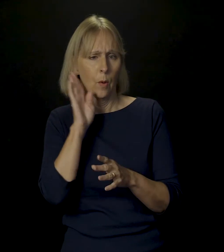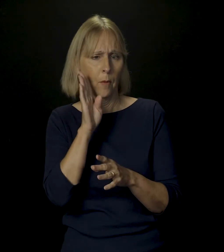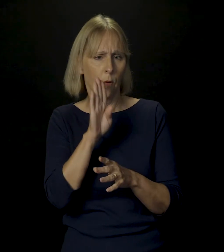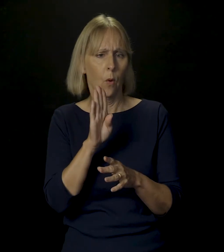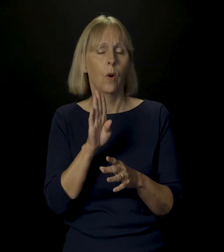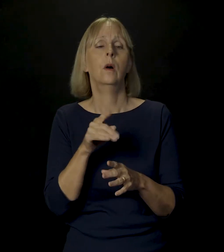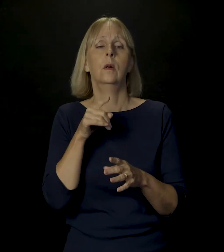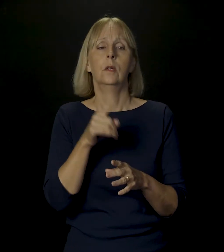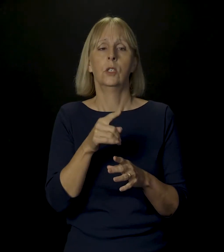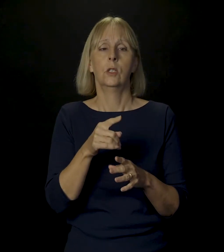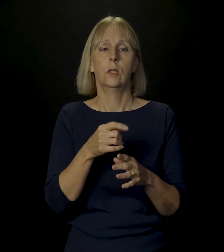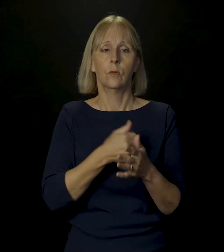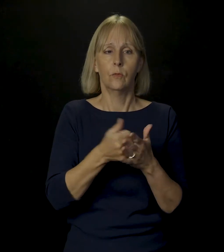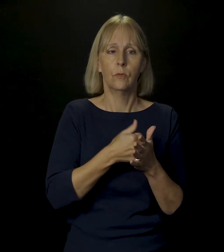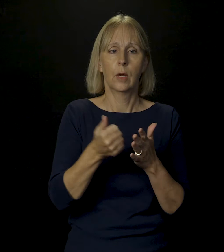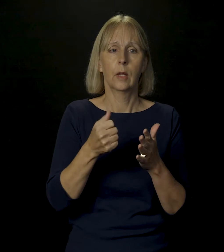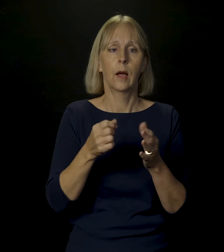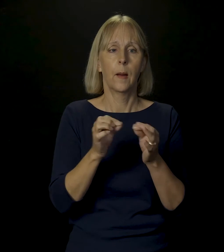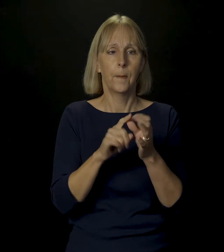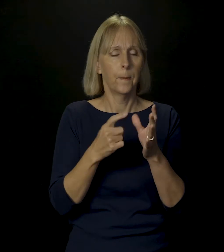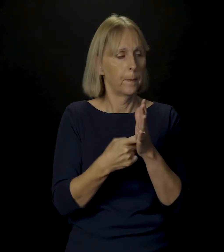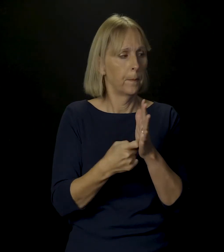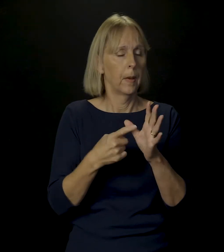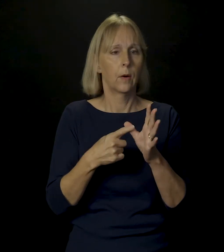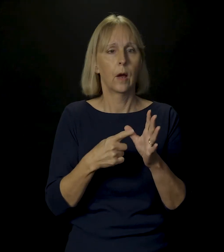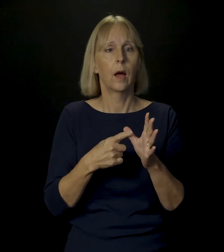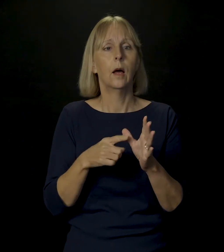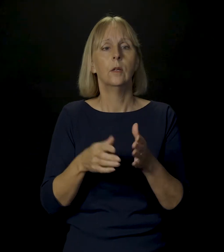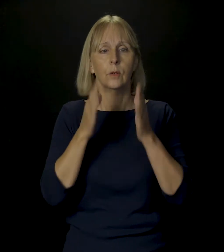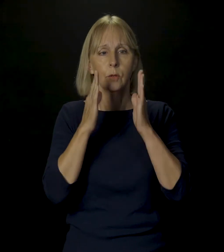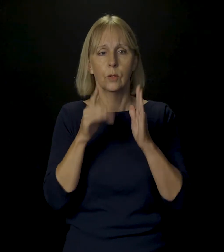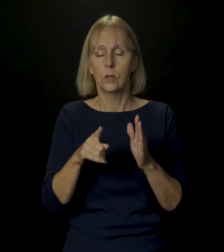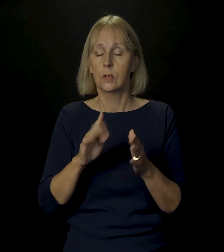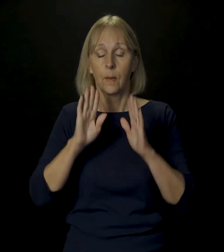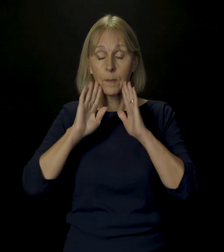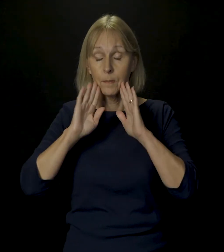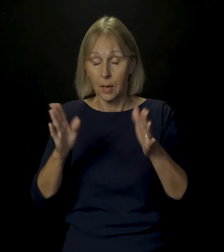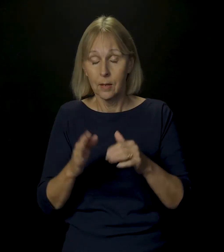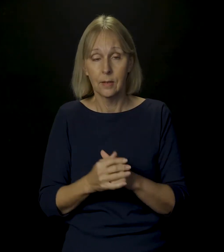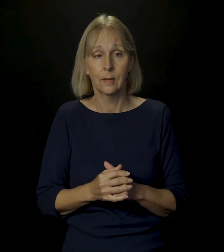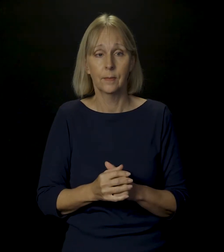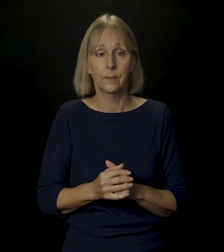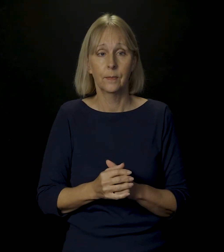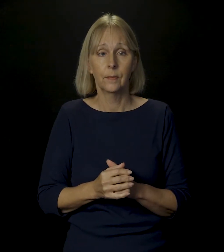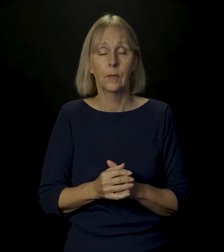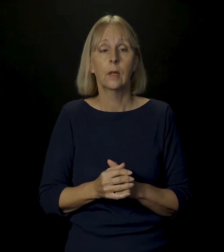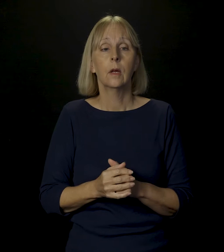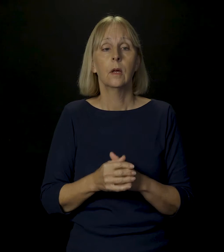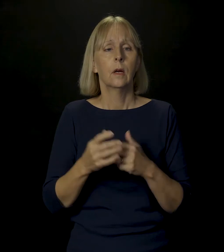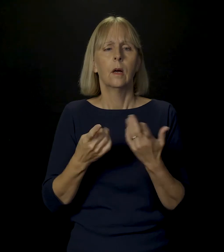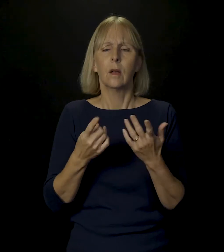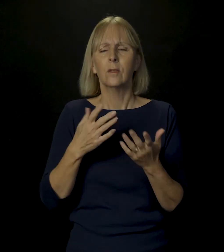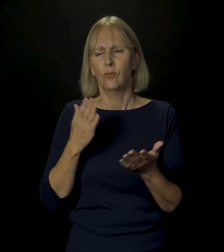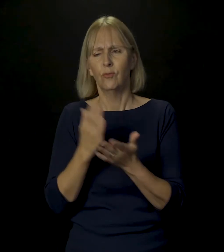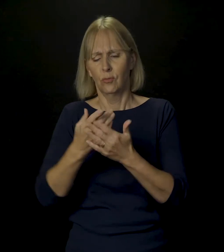Who again Has showed Up and Not left Either And her Tenacity And zeal For what She does Is beautiful We have